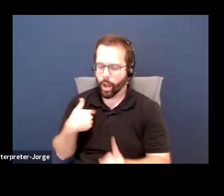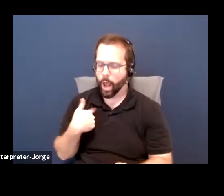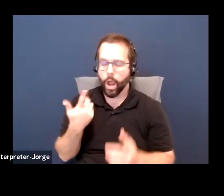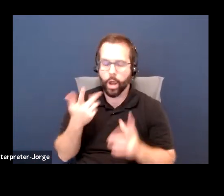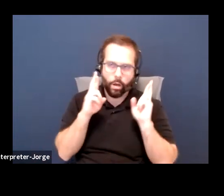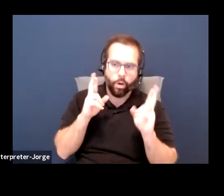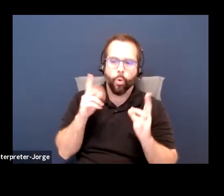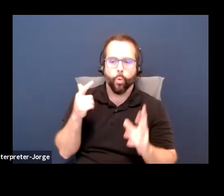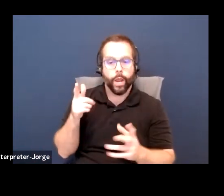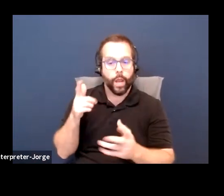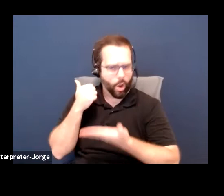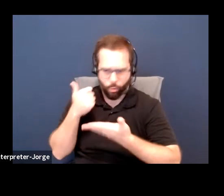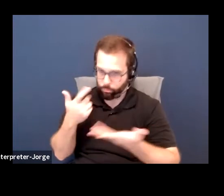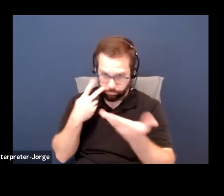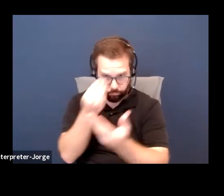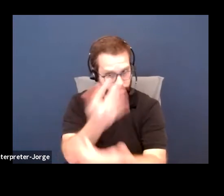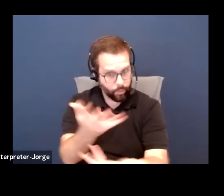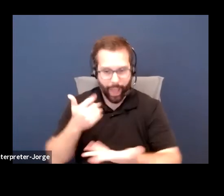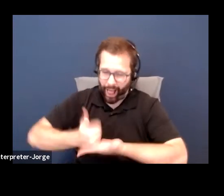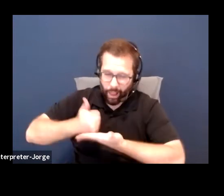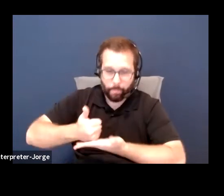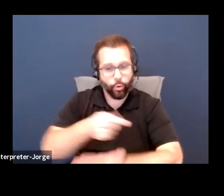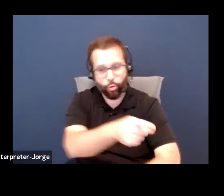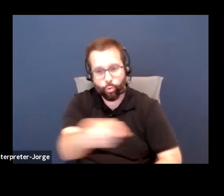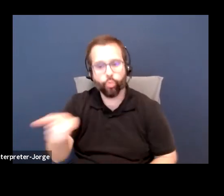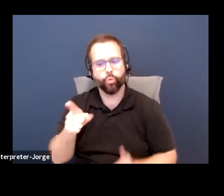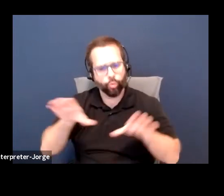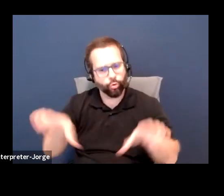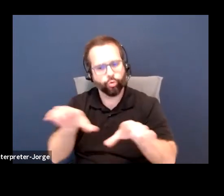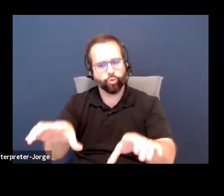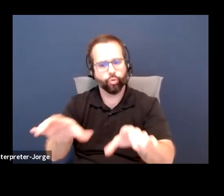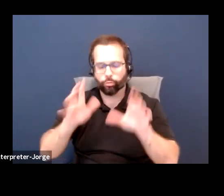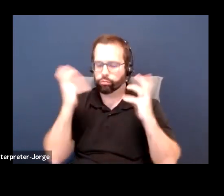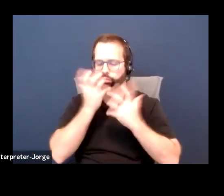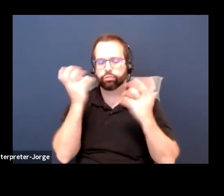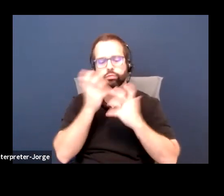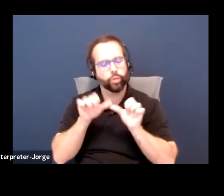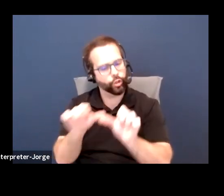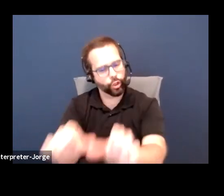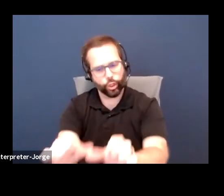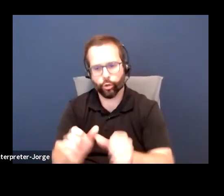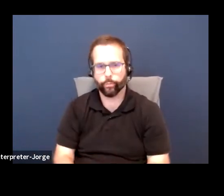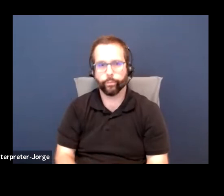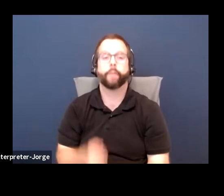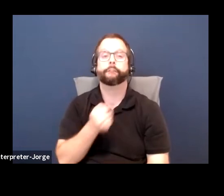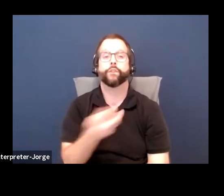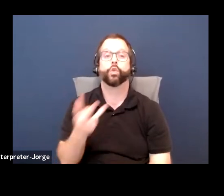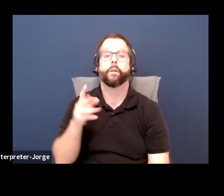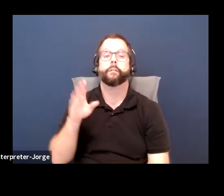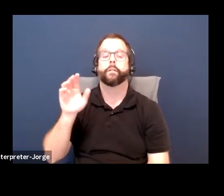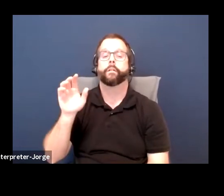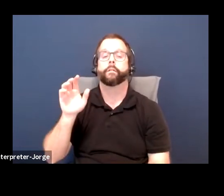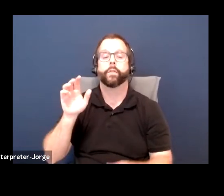work. I want to turn now to speak to you about a few of the major Biden-Harris